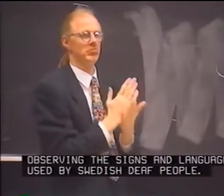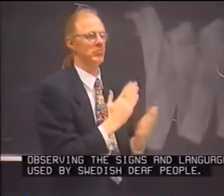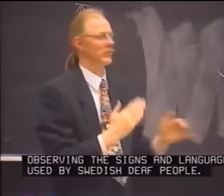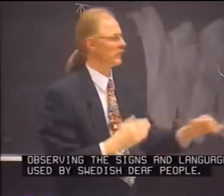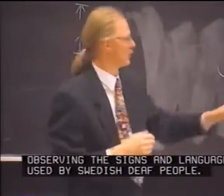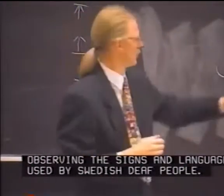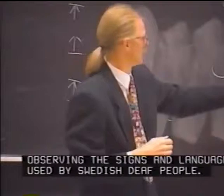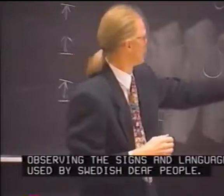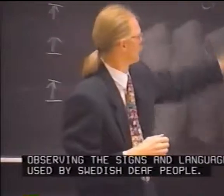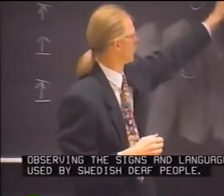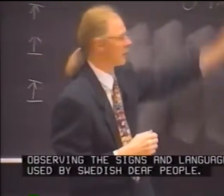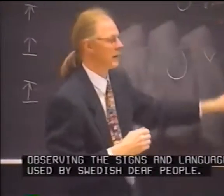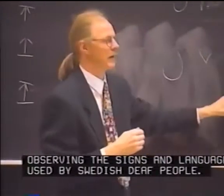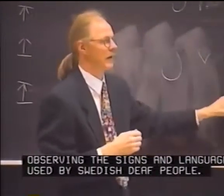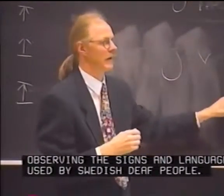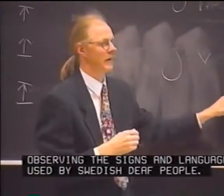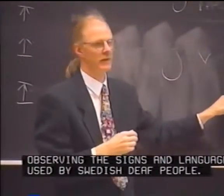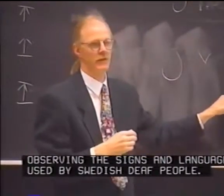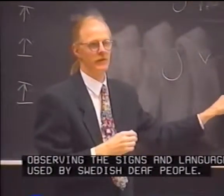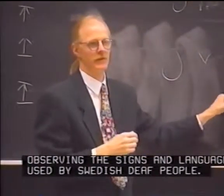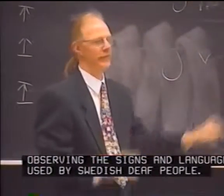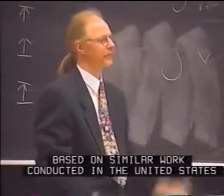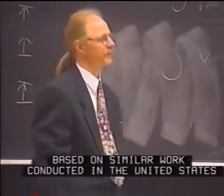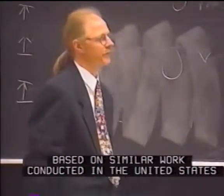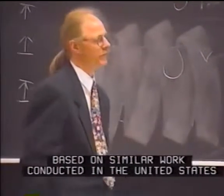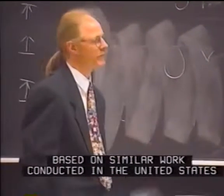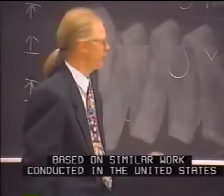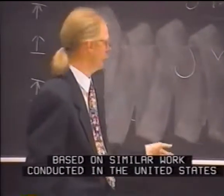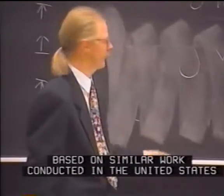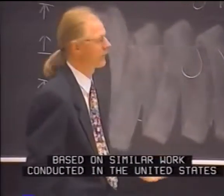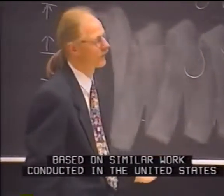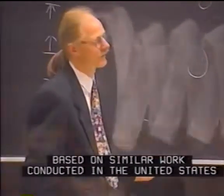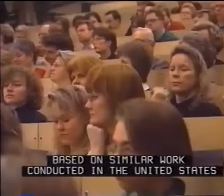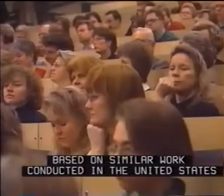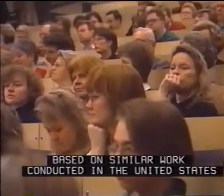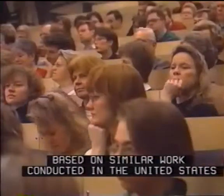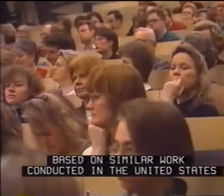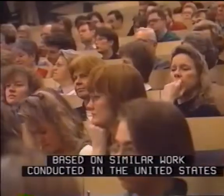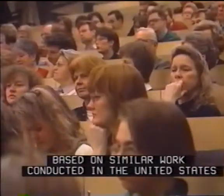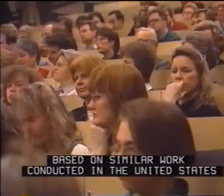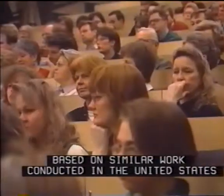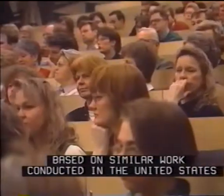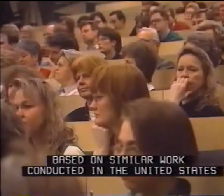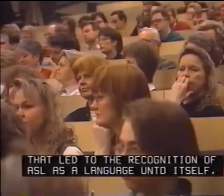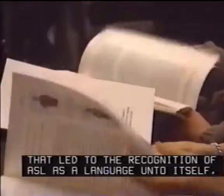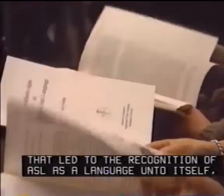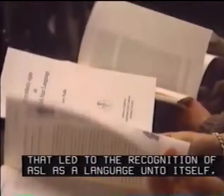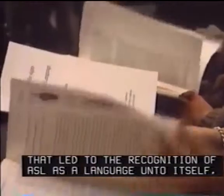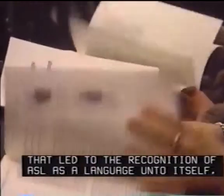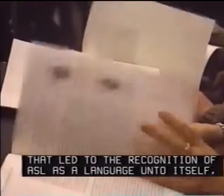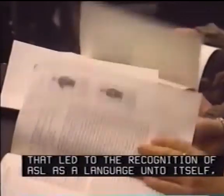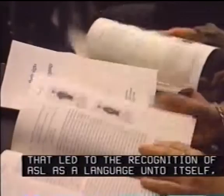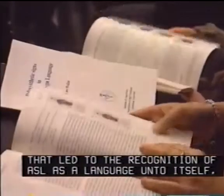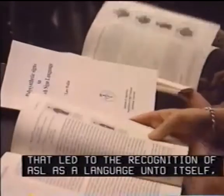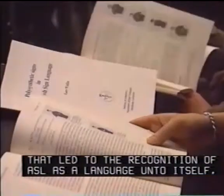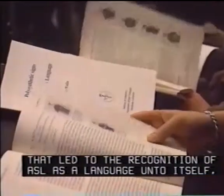language used by Swedish deaf people. Based on similar work conducted in the United States that led to the recognition of